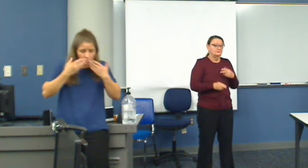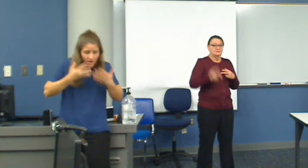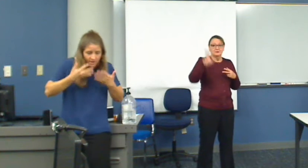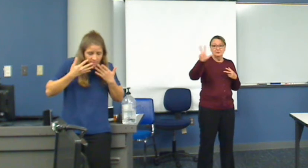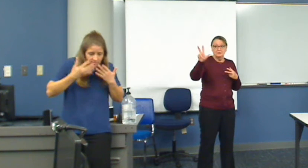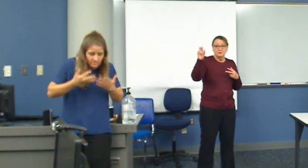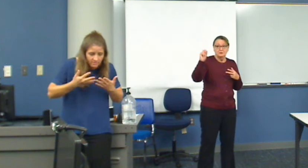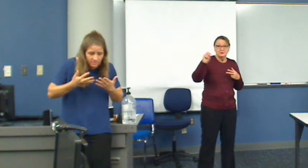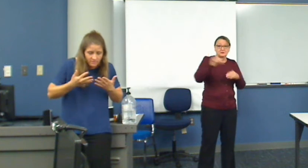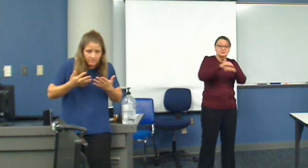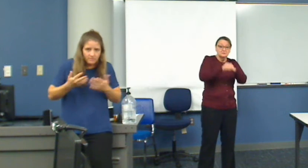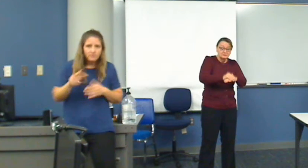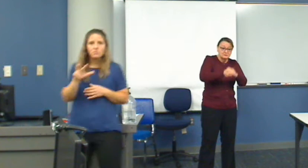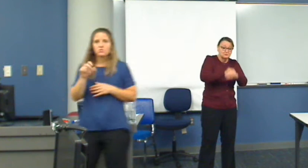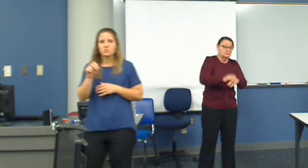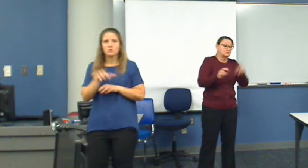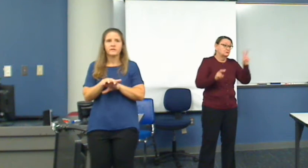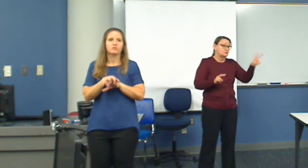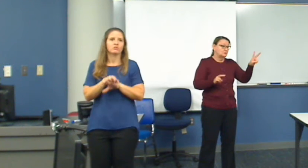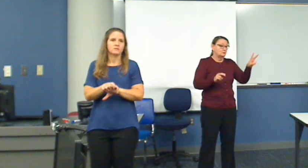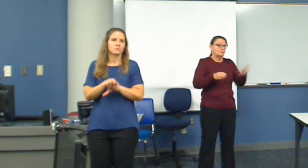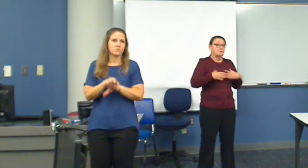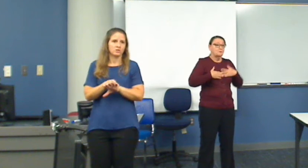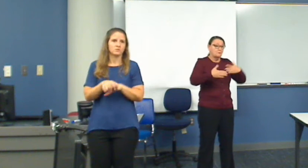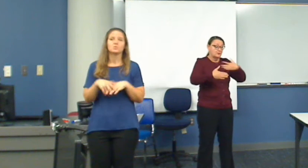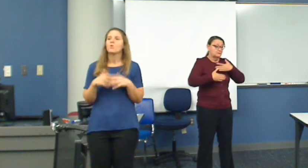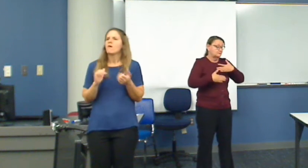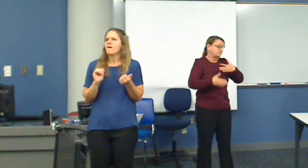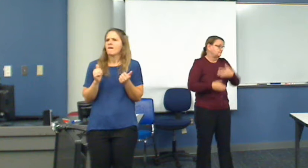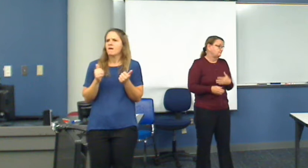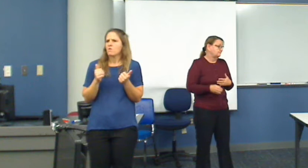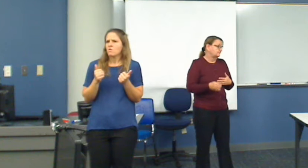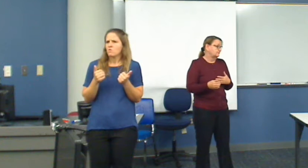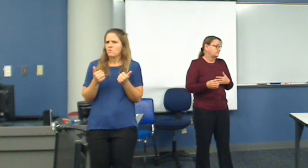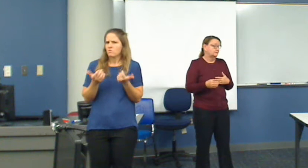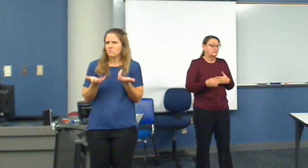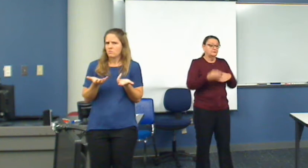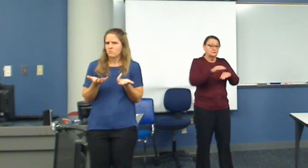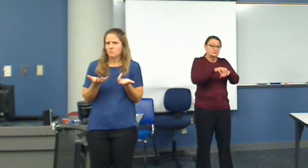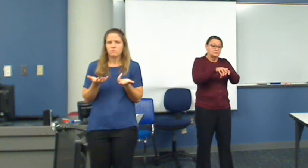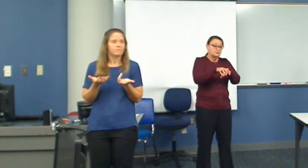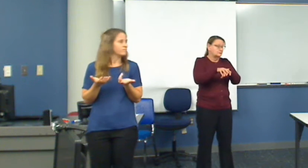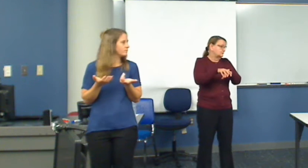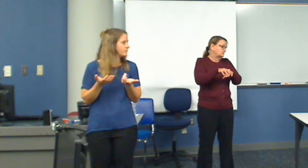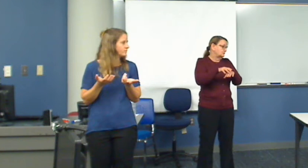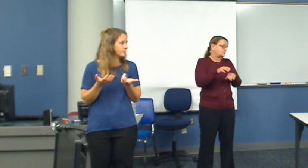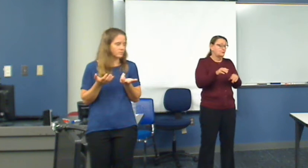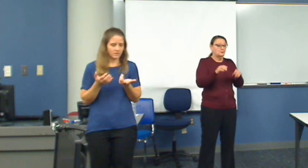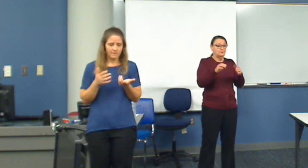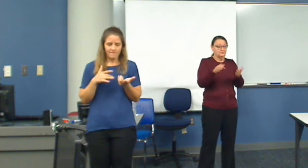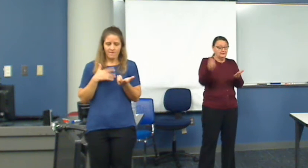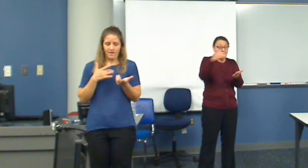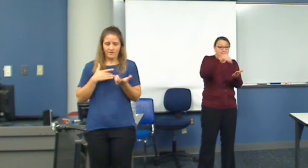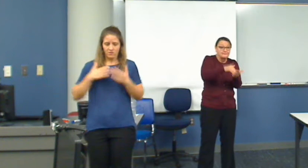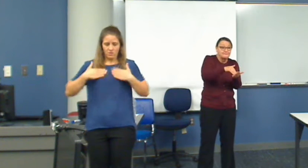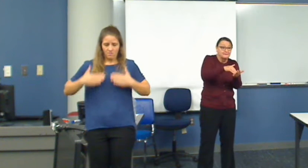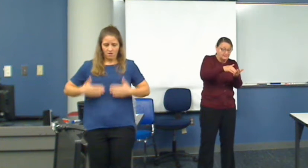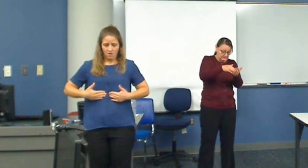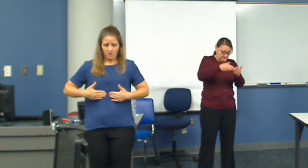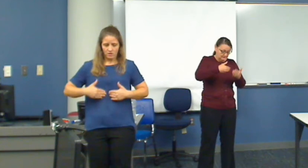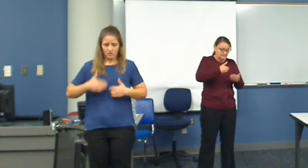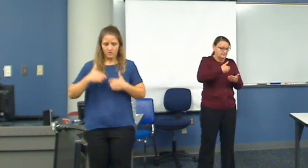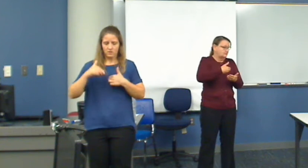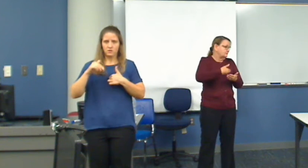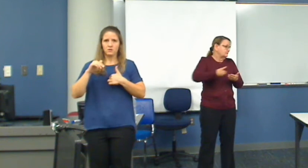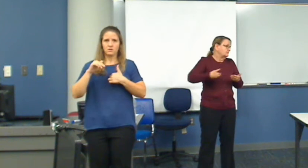Okay? So to give chest compressions, what we're going to do, find the middle of the sternum, okay, which